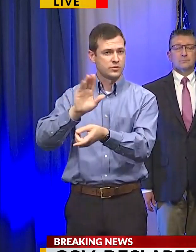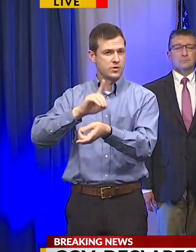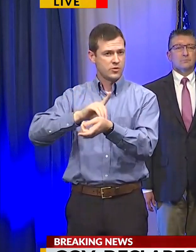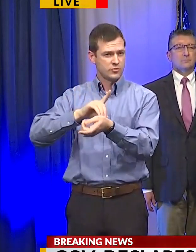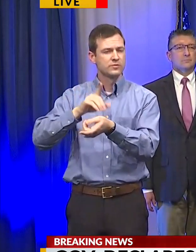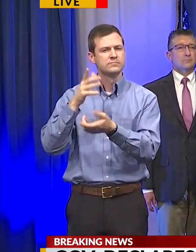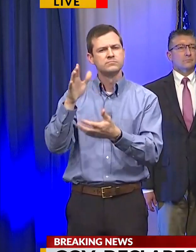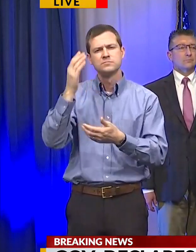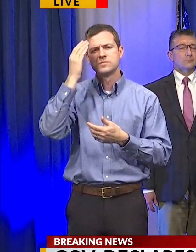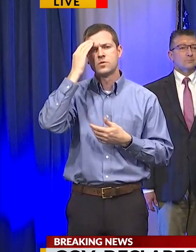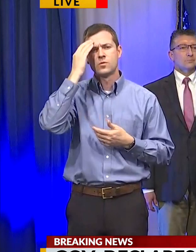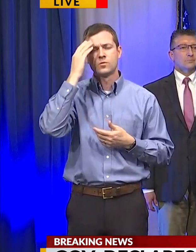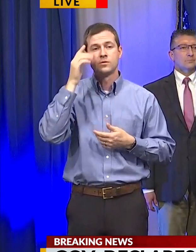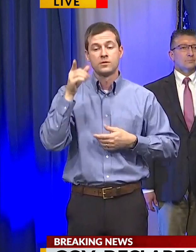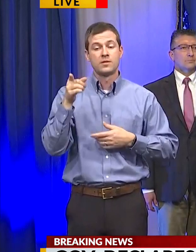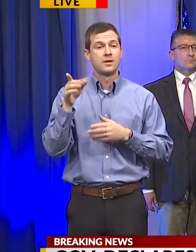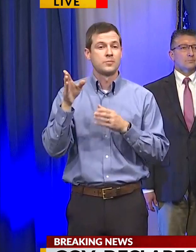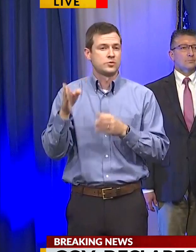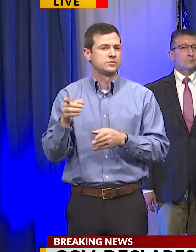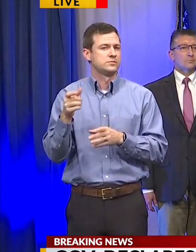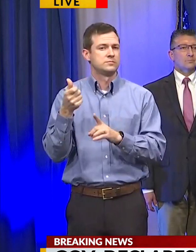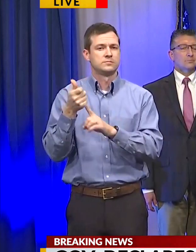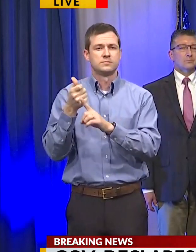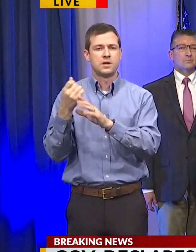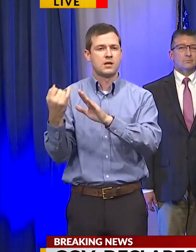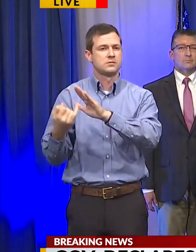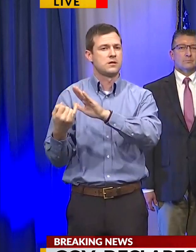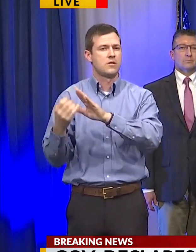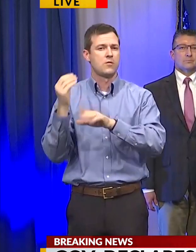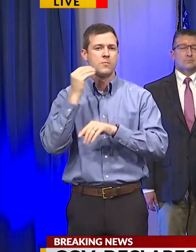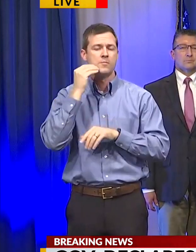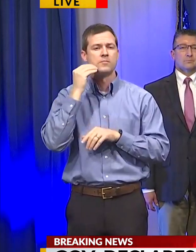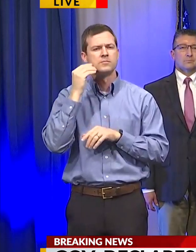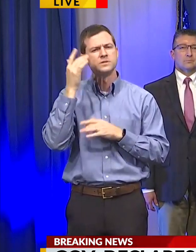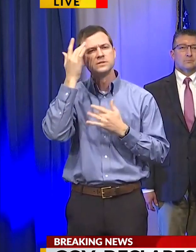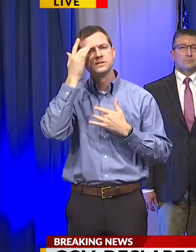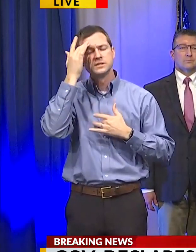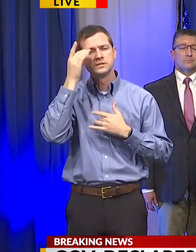that. This is a person who has been isolating at home because of illness.